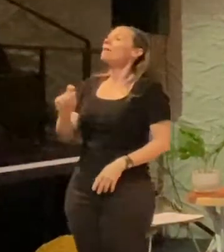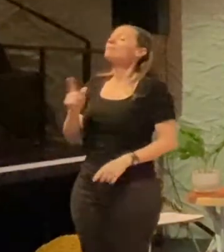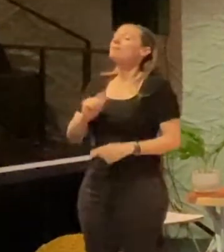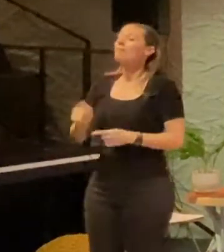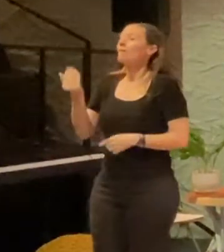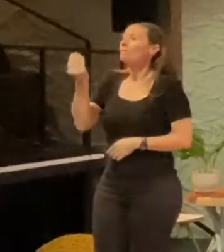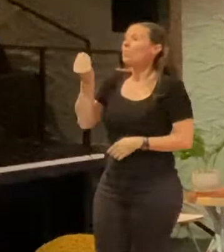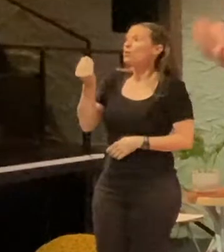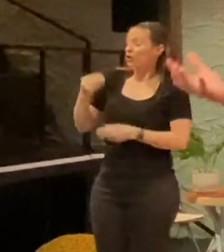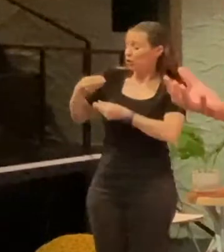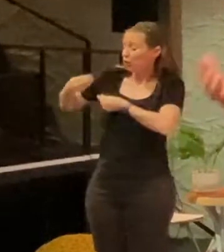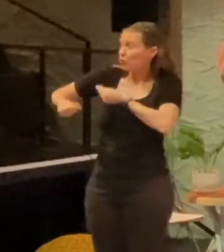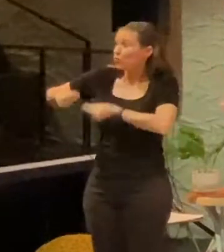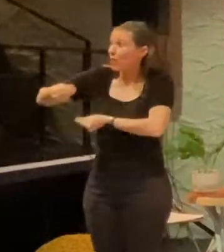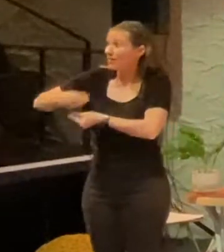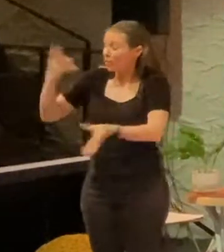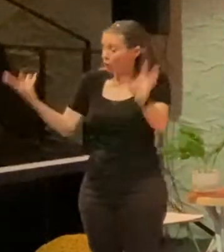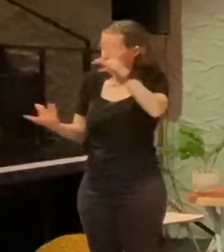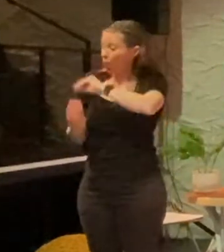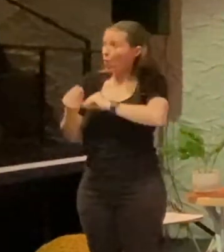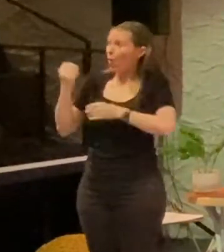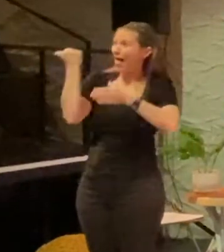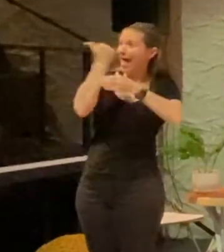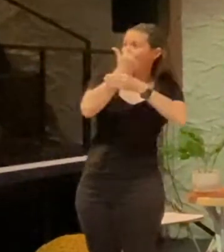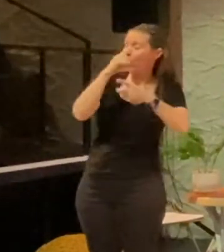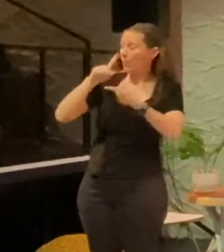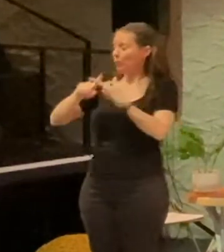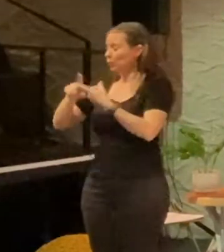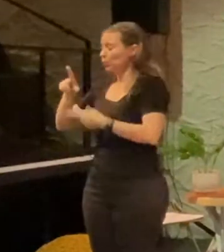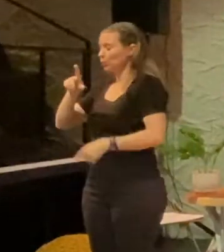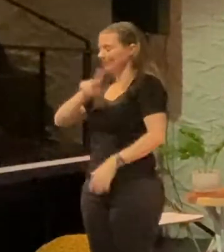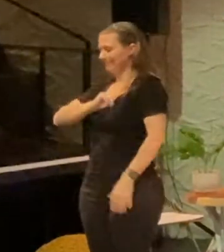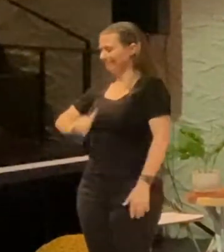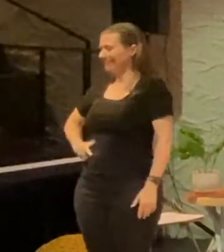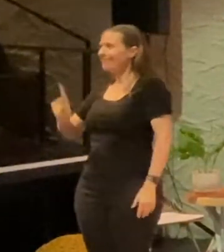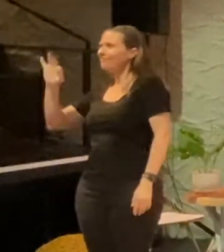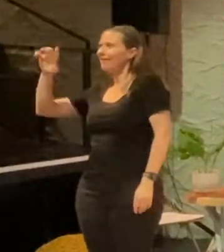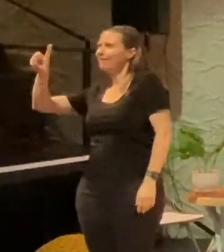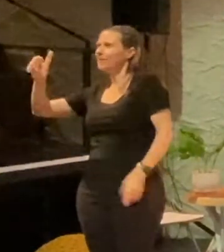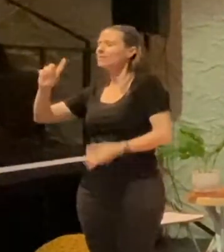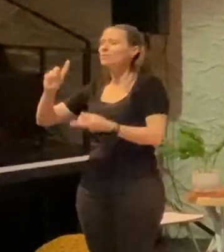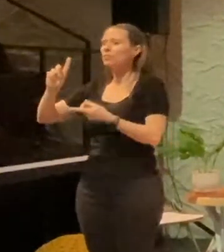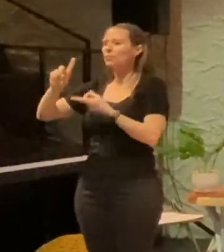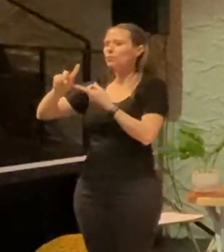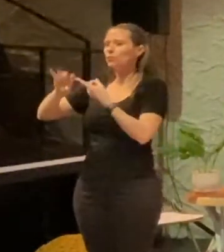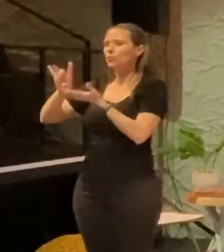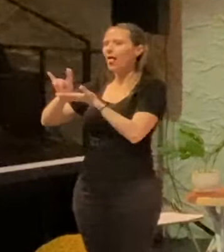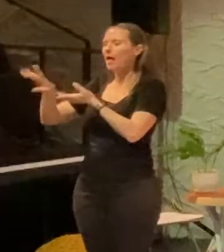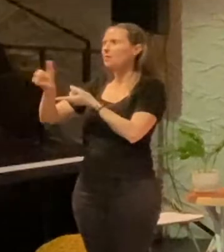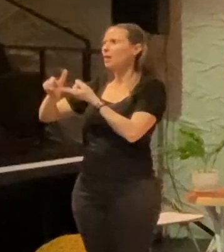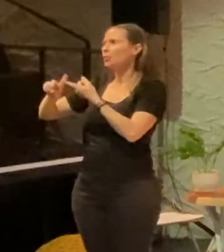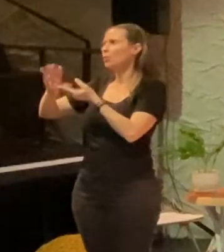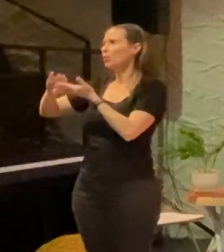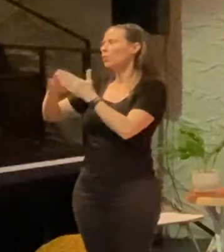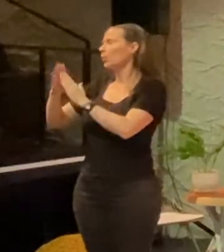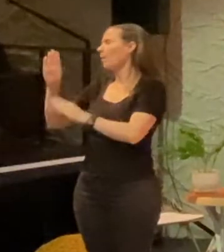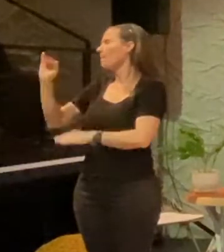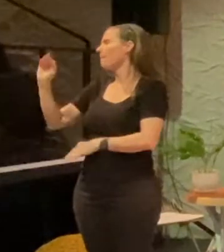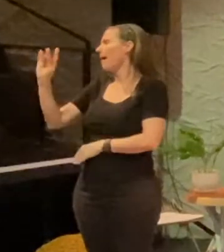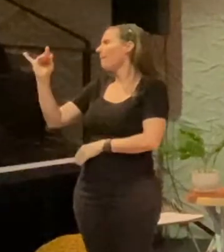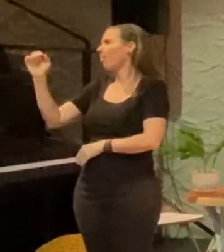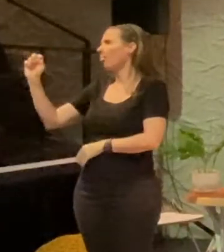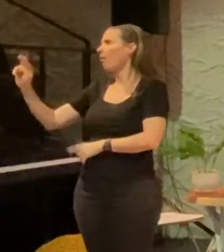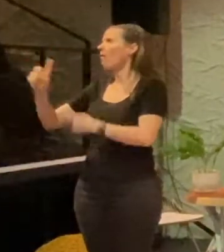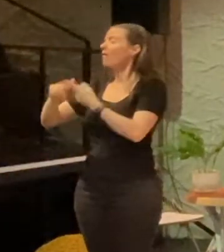14 generations in all, from Abraham to David, 14 from David to the exile to Babylon, and